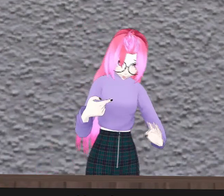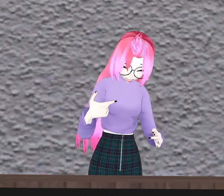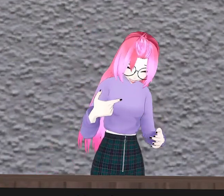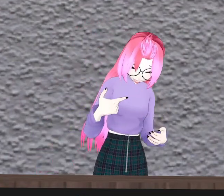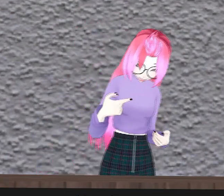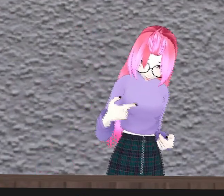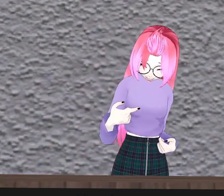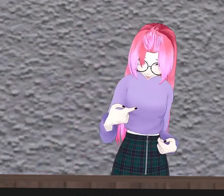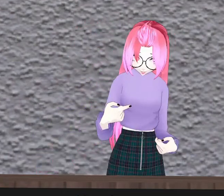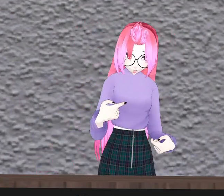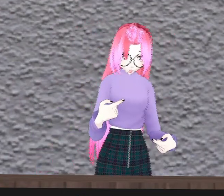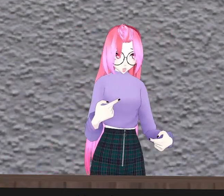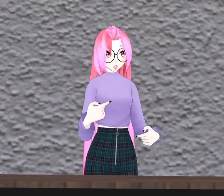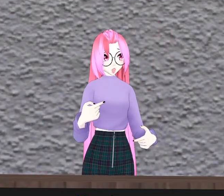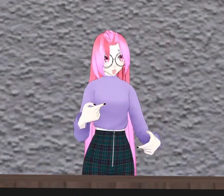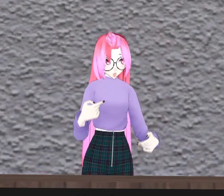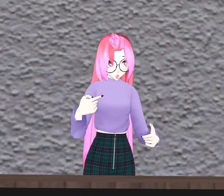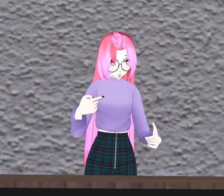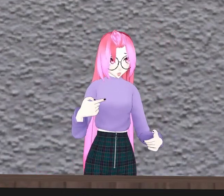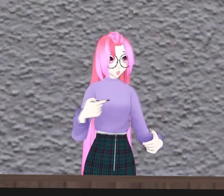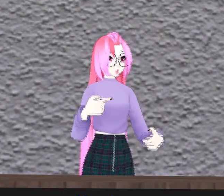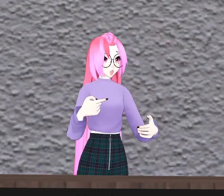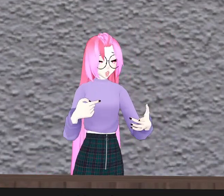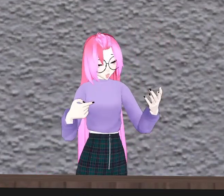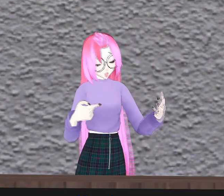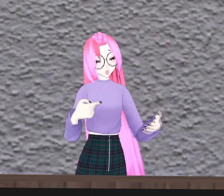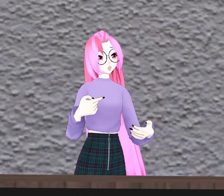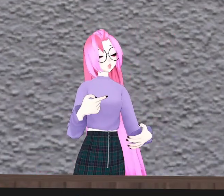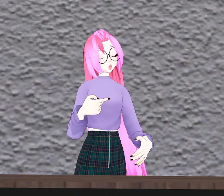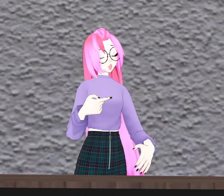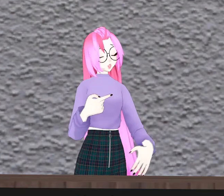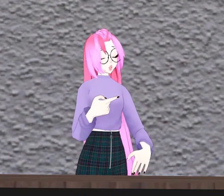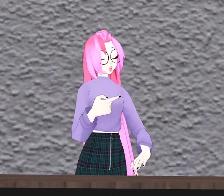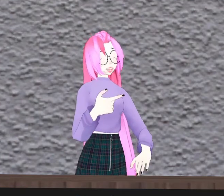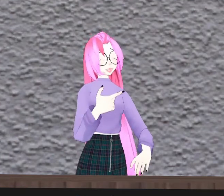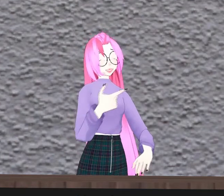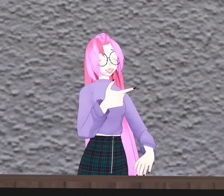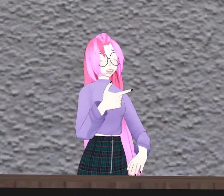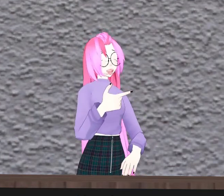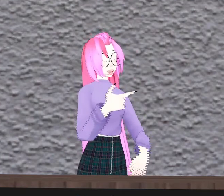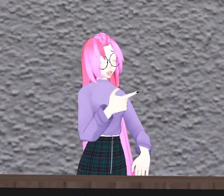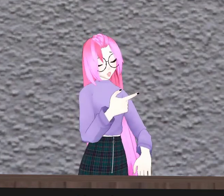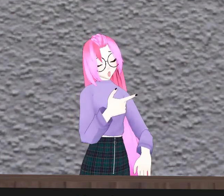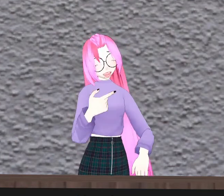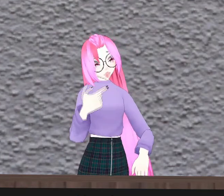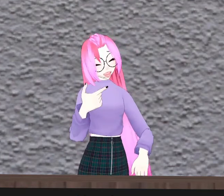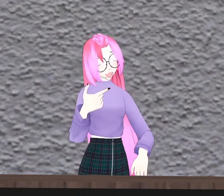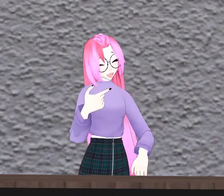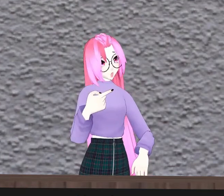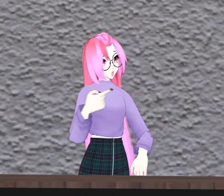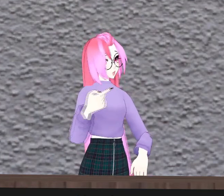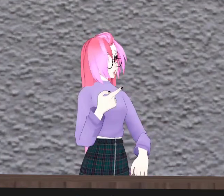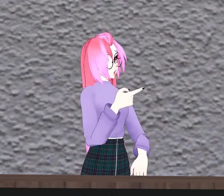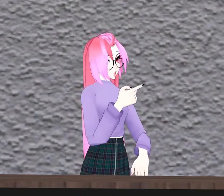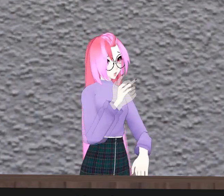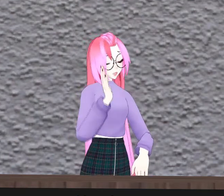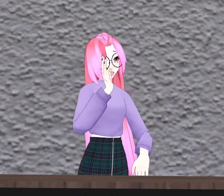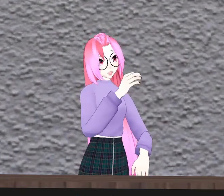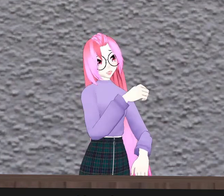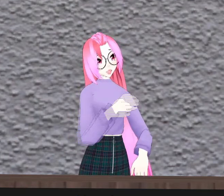talking with Danny about this the other day and he's like, "Really?" I'm like, "Yeah." Okay. So right, here's 21. So take a guess. How do you